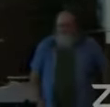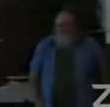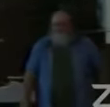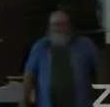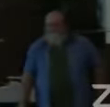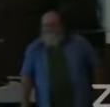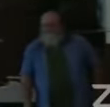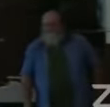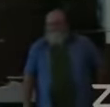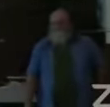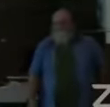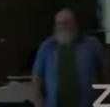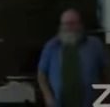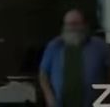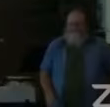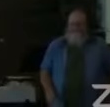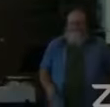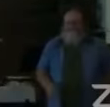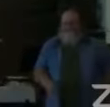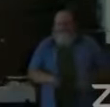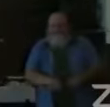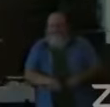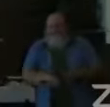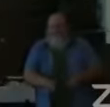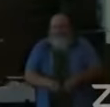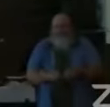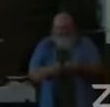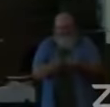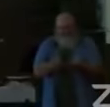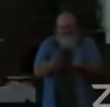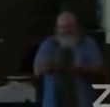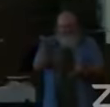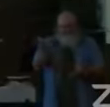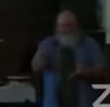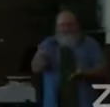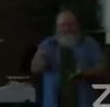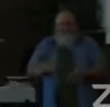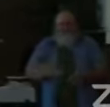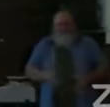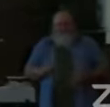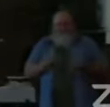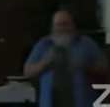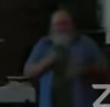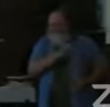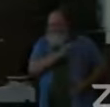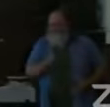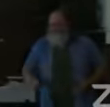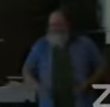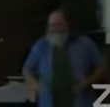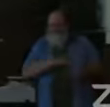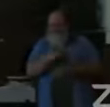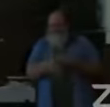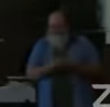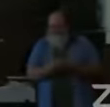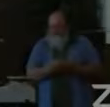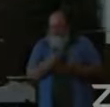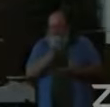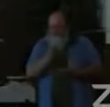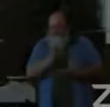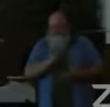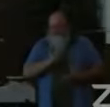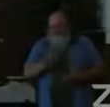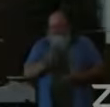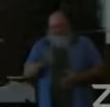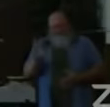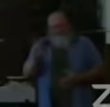I'm not one of those preachers that say if you give your life to Christ, everything's going to be easy, because I know better. If Jesus said you're going to